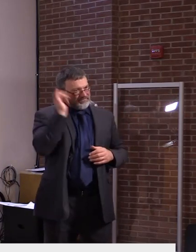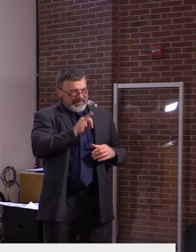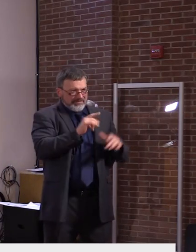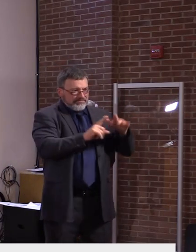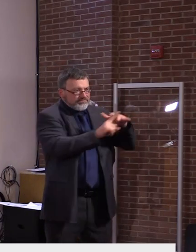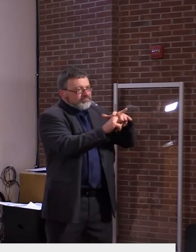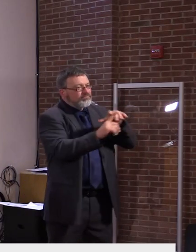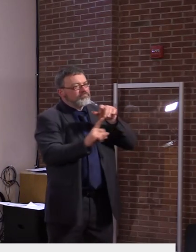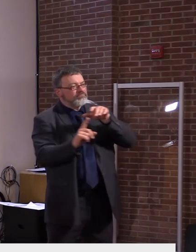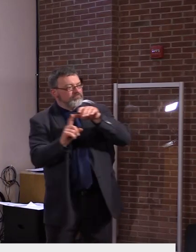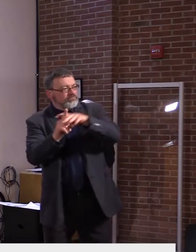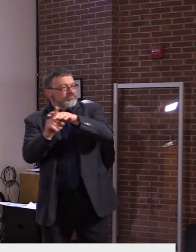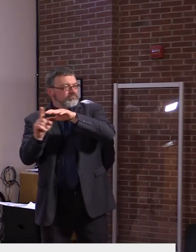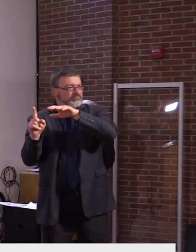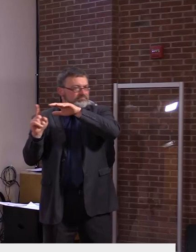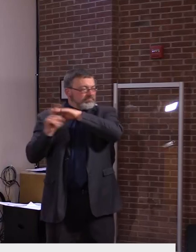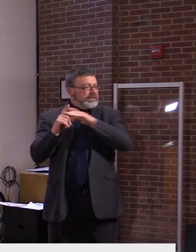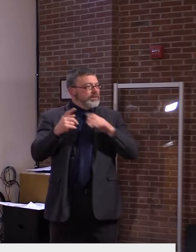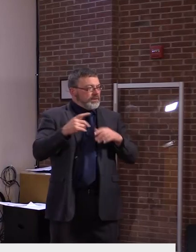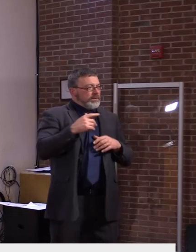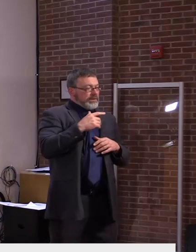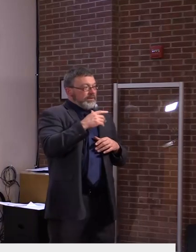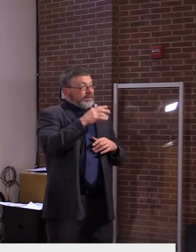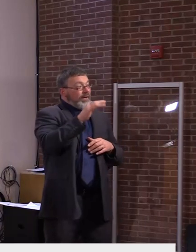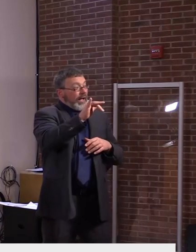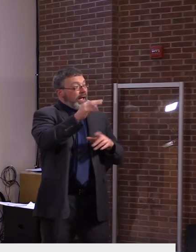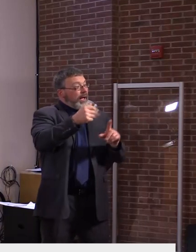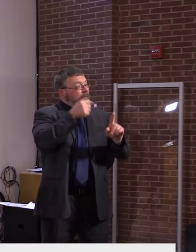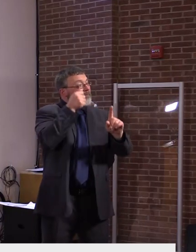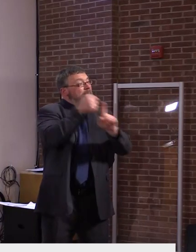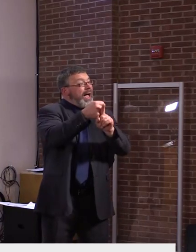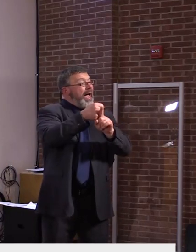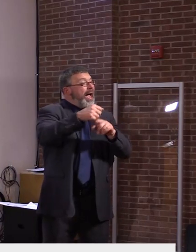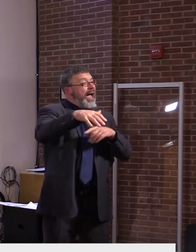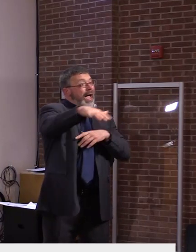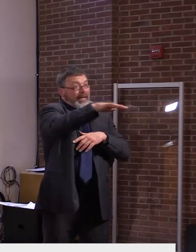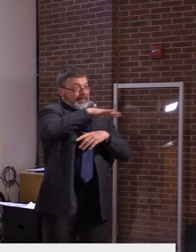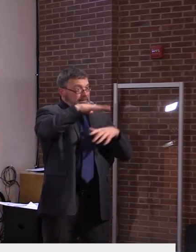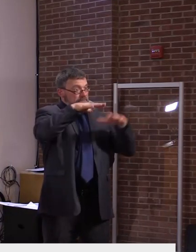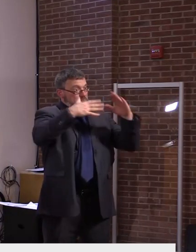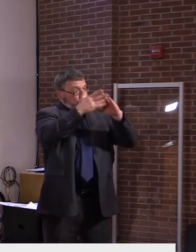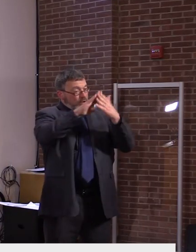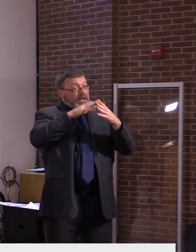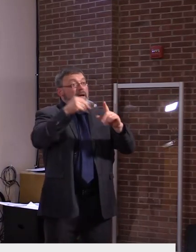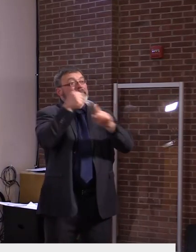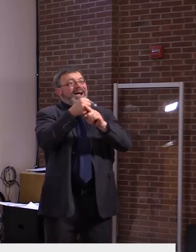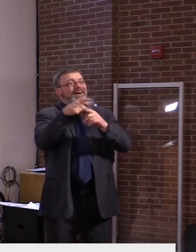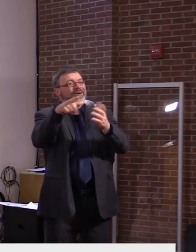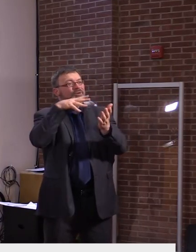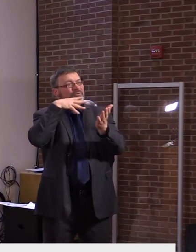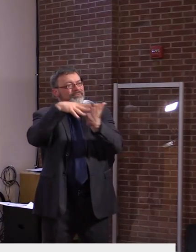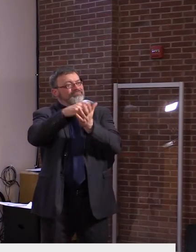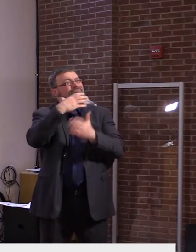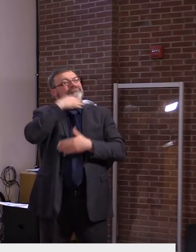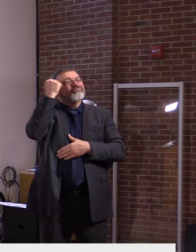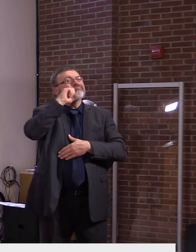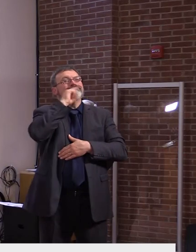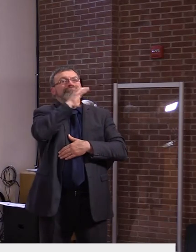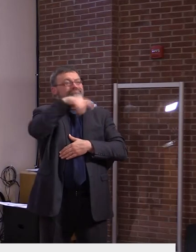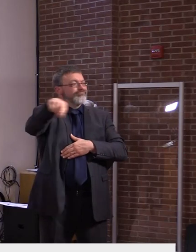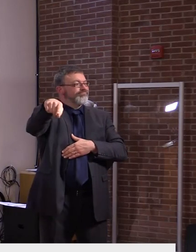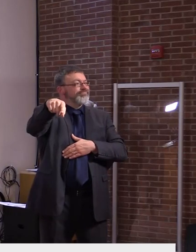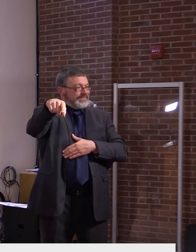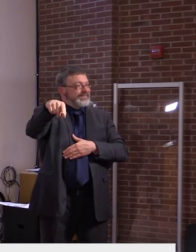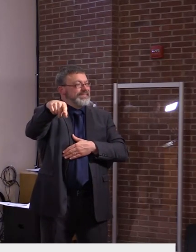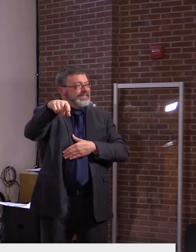potential impact to themselves or to those who are more vulnerable around them. Does that get at what you're asking?